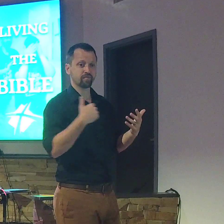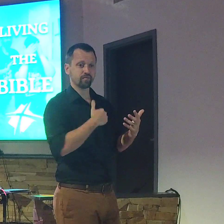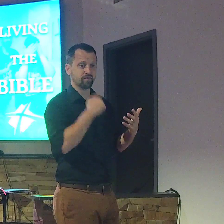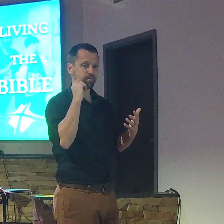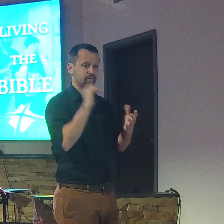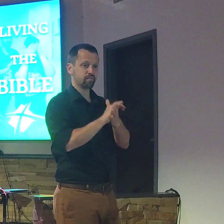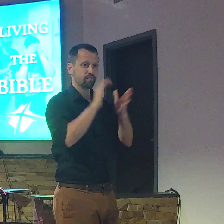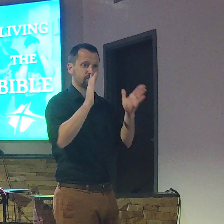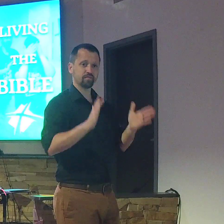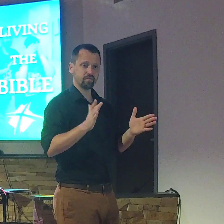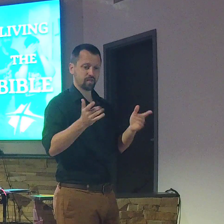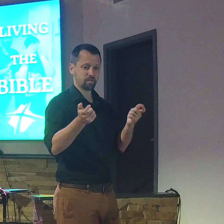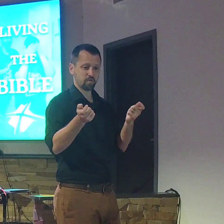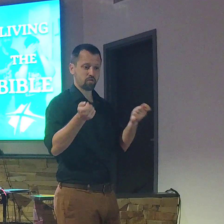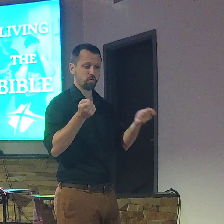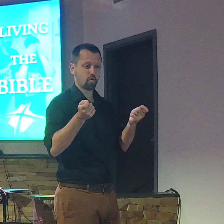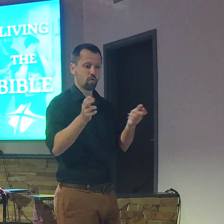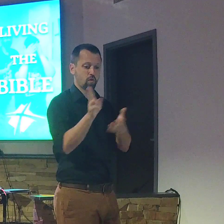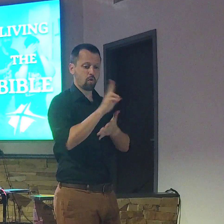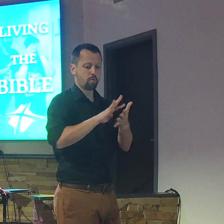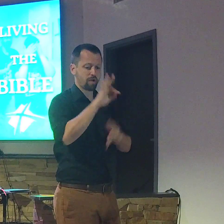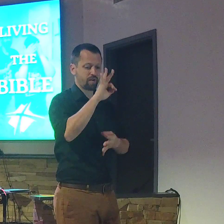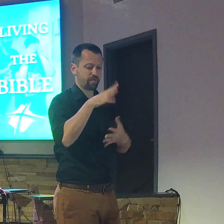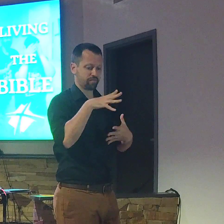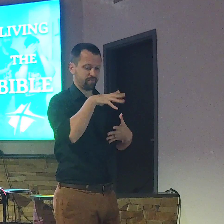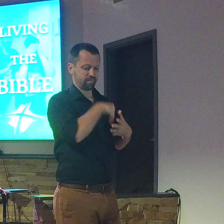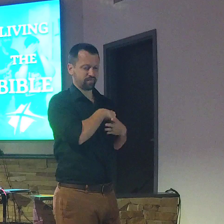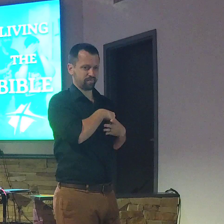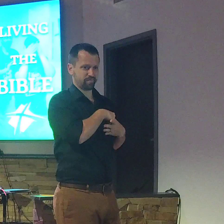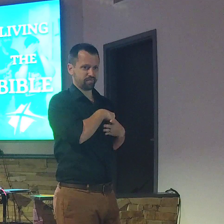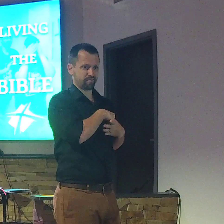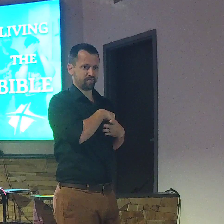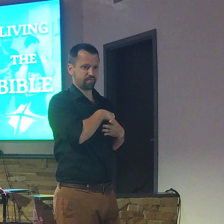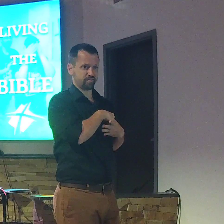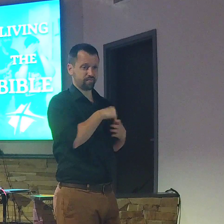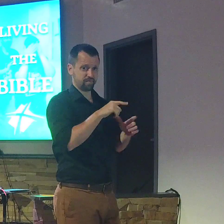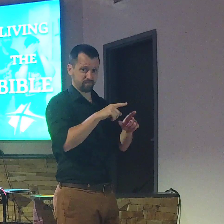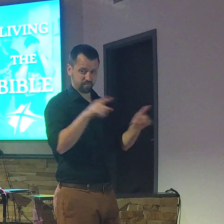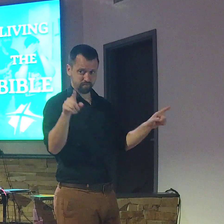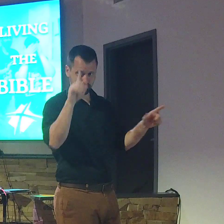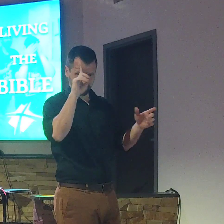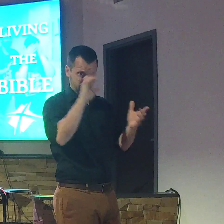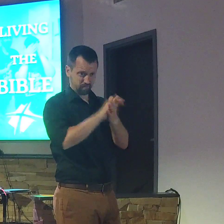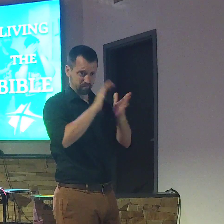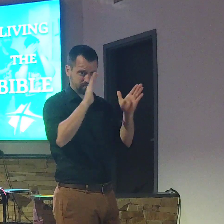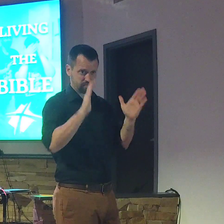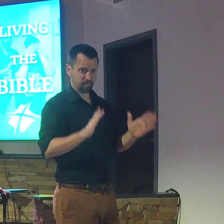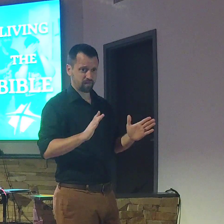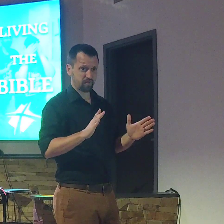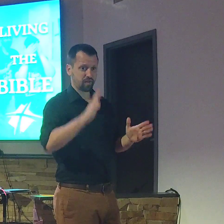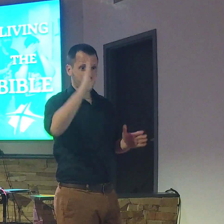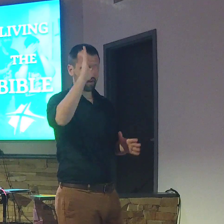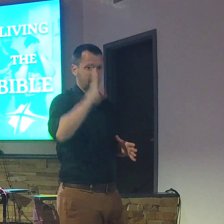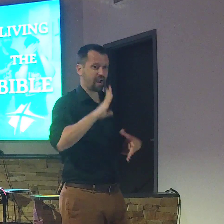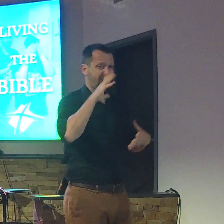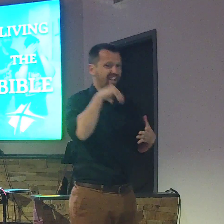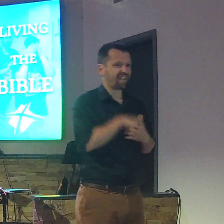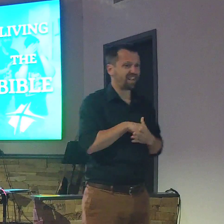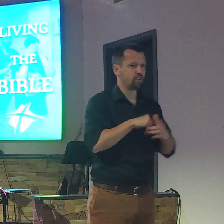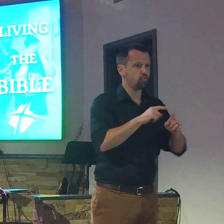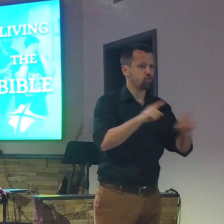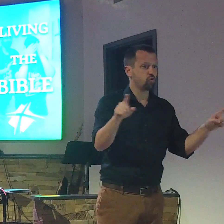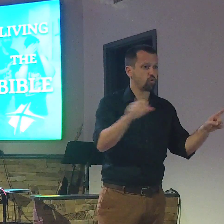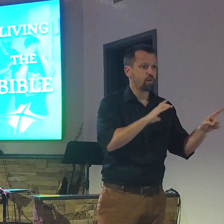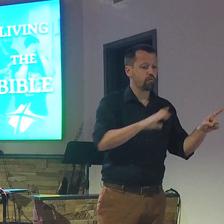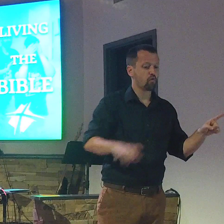being controlled by the Holy Spirit that lives inside of us. If you're a believer in Jesus, you have God in you. You have Christ